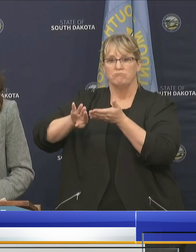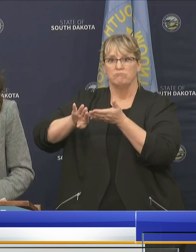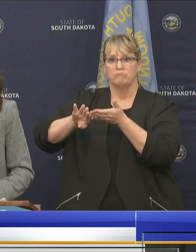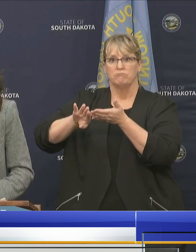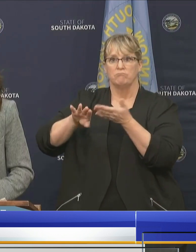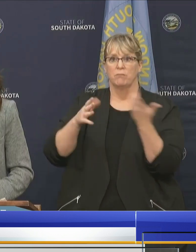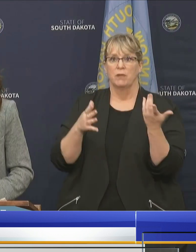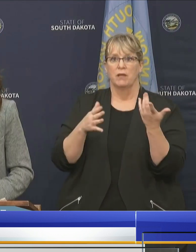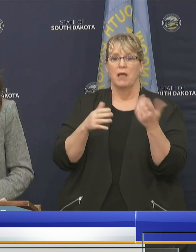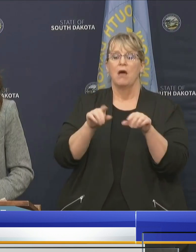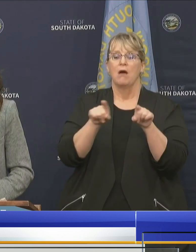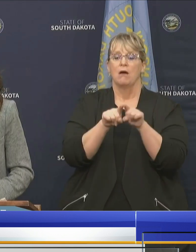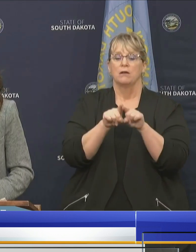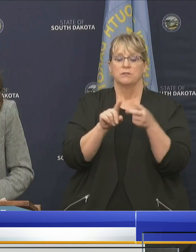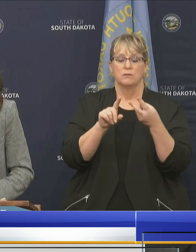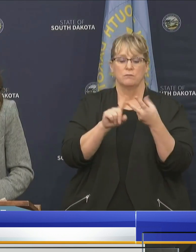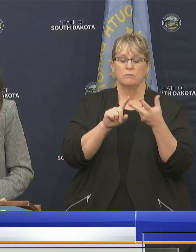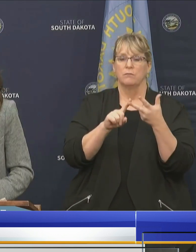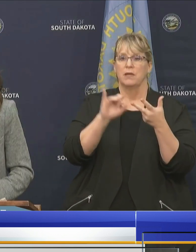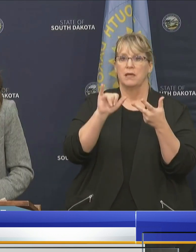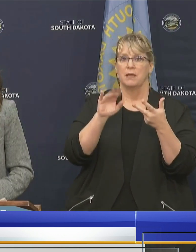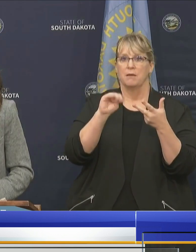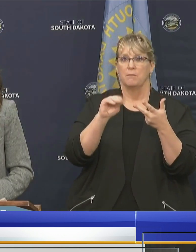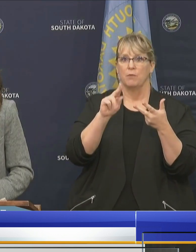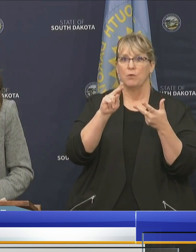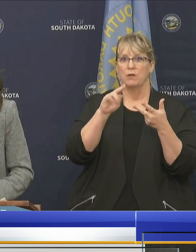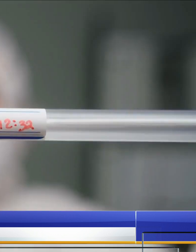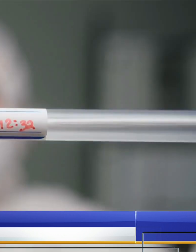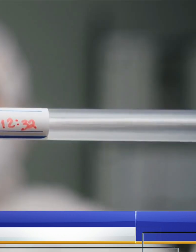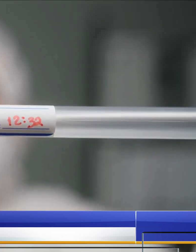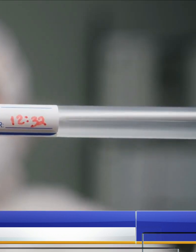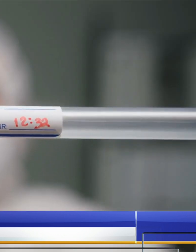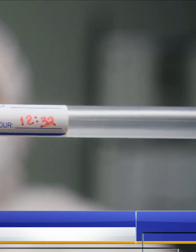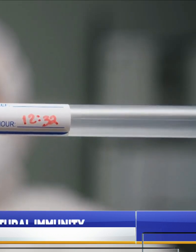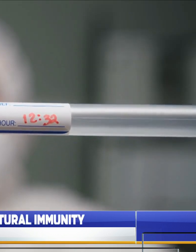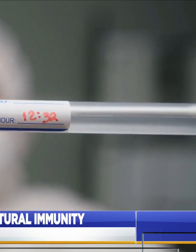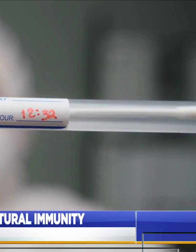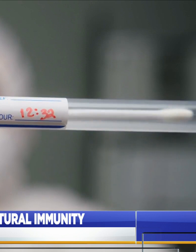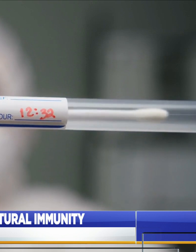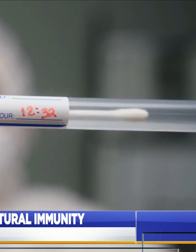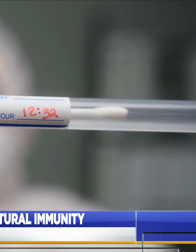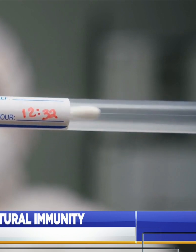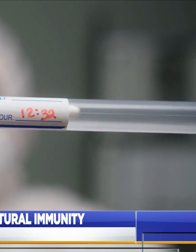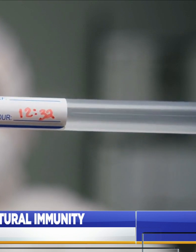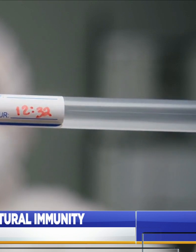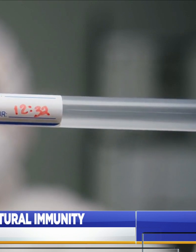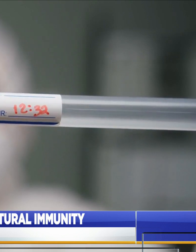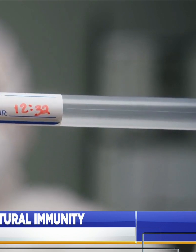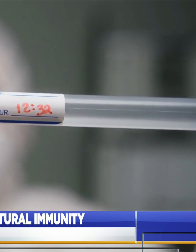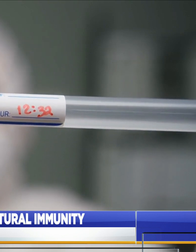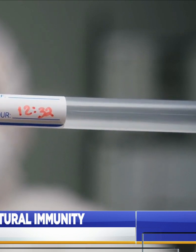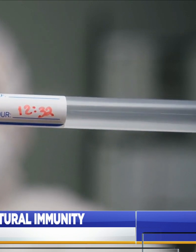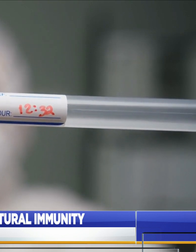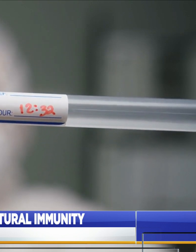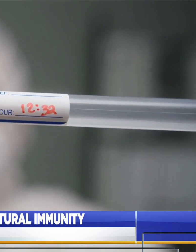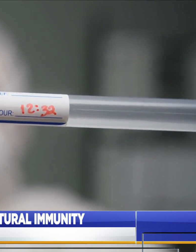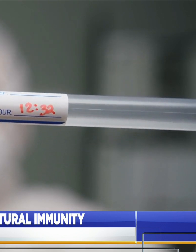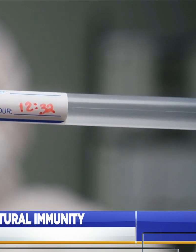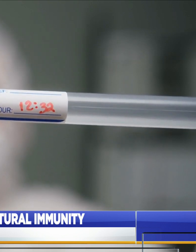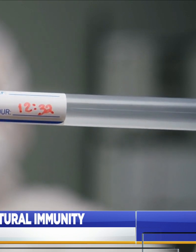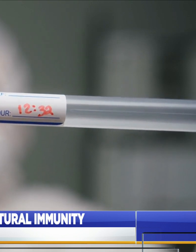the immunity will be granted as well based on a positive six-month antibody test.